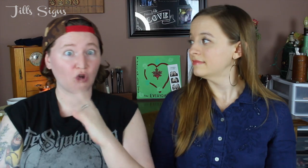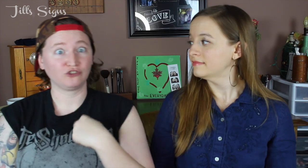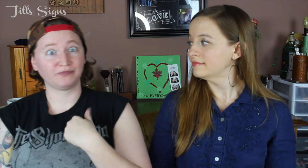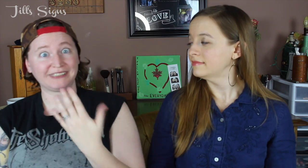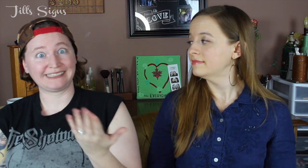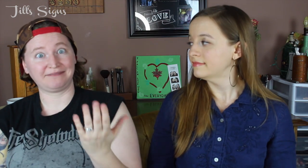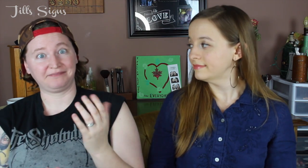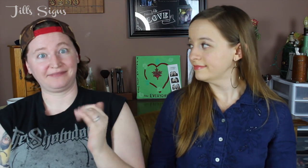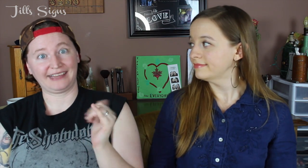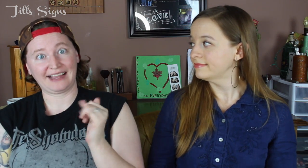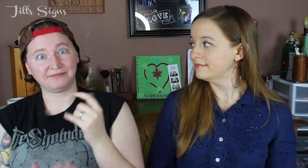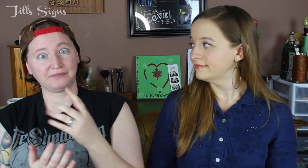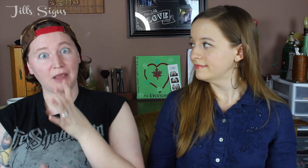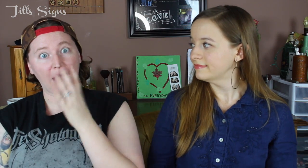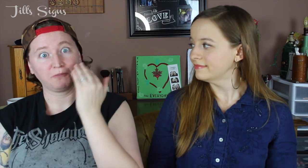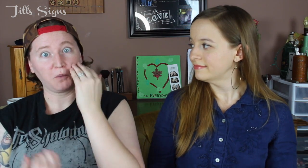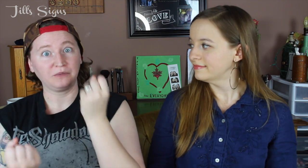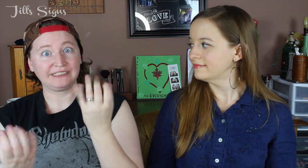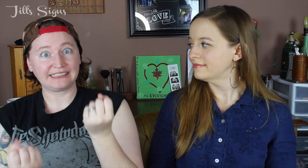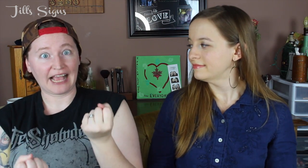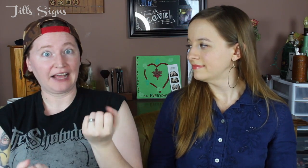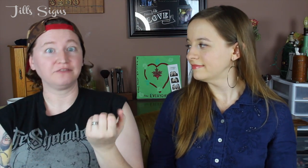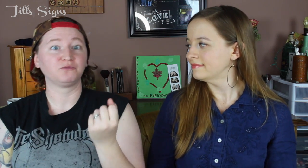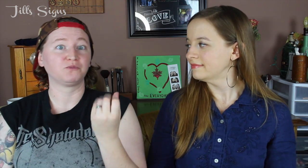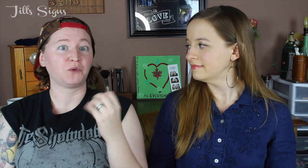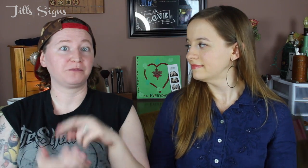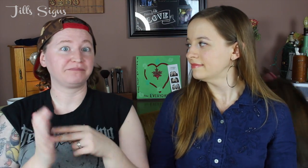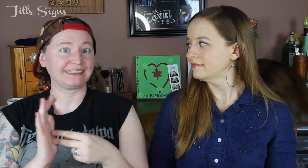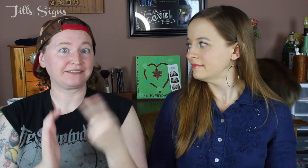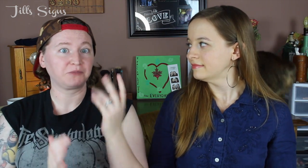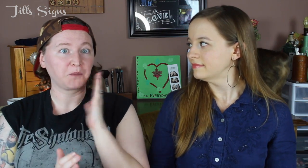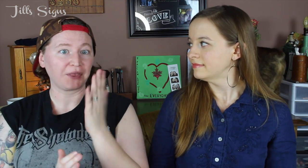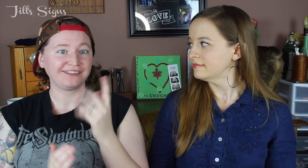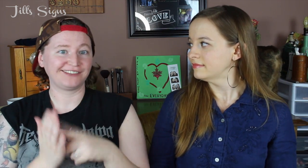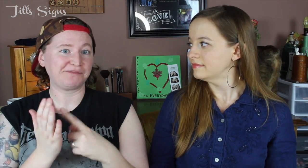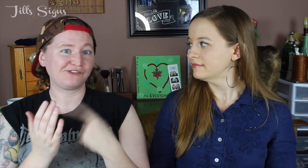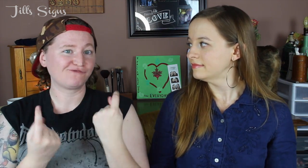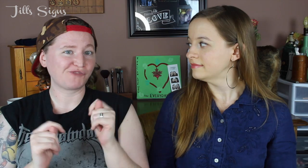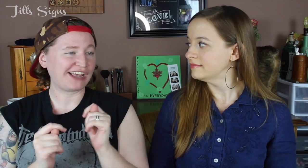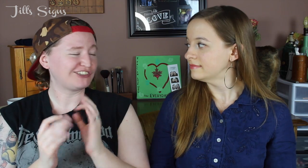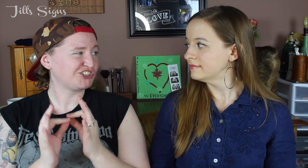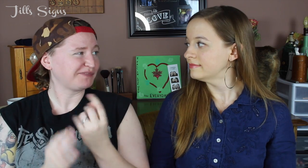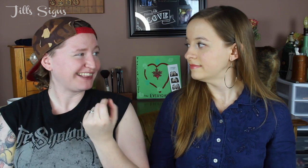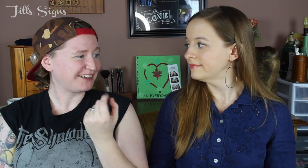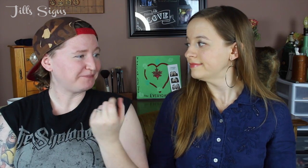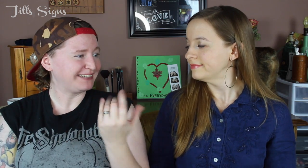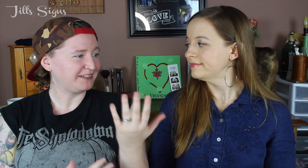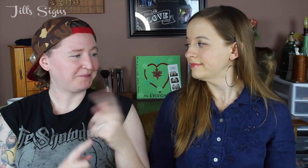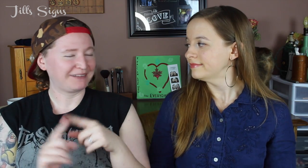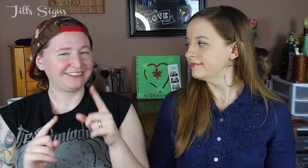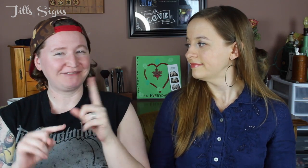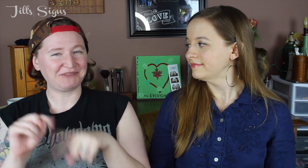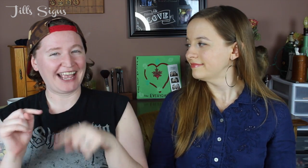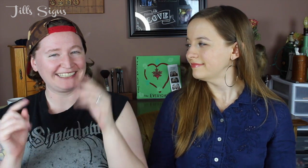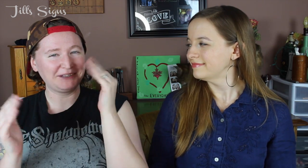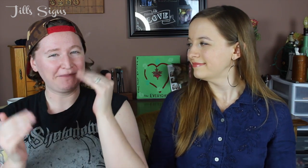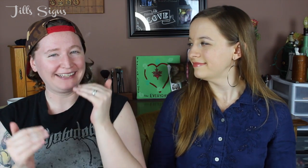might put in some effort to, talk to you too, and like my mom knows signs, so meaning, sometimes she'll try to interpret a little bit, but you can't